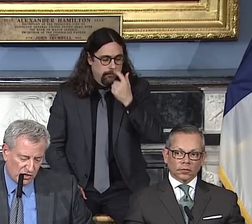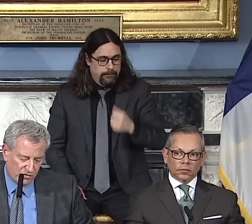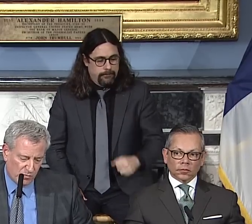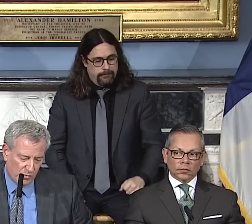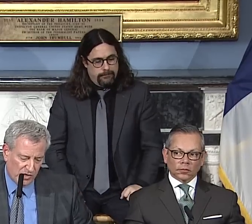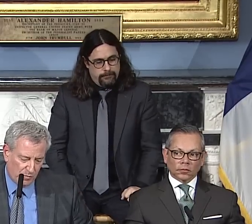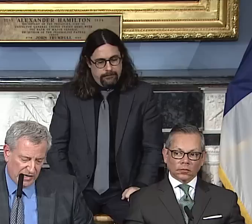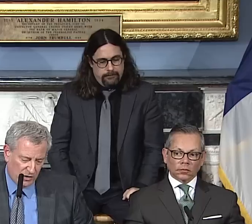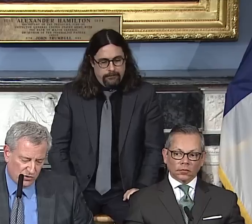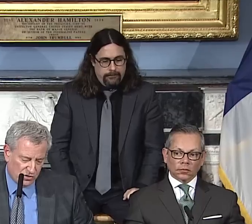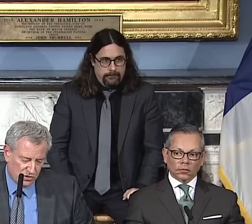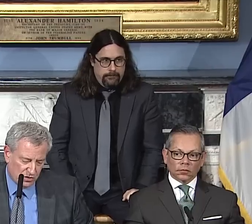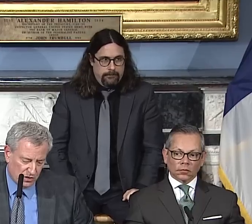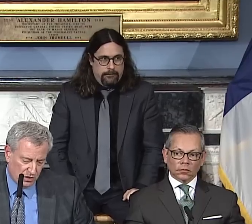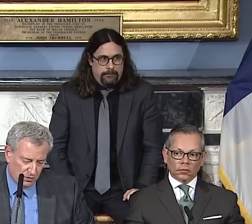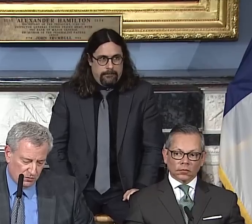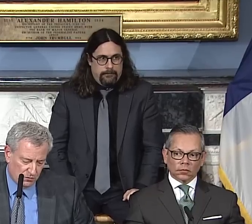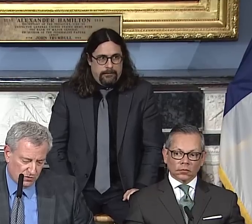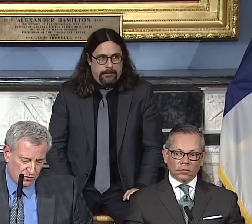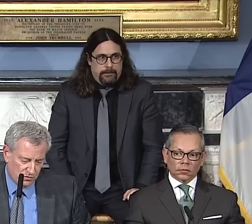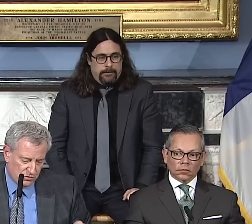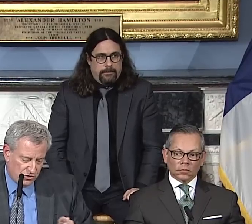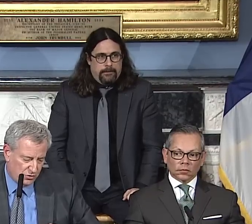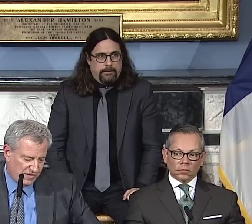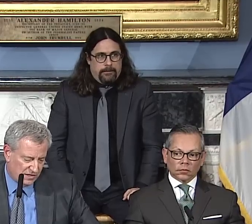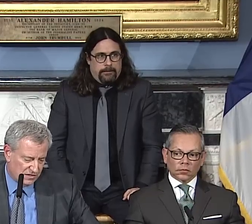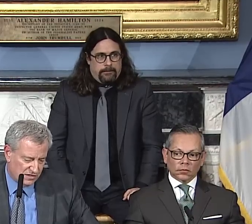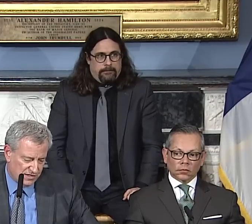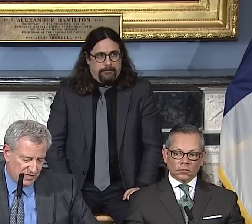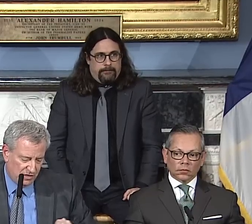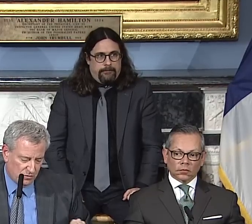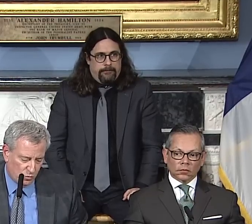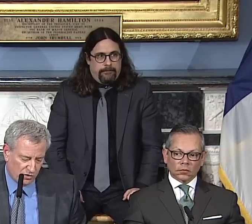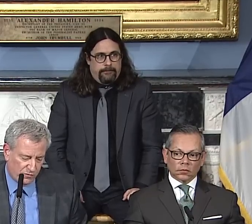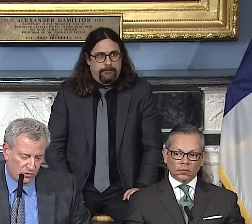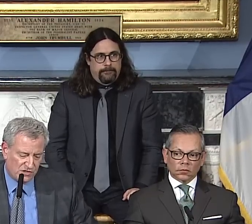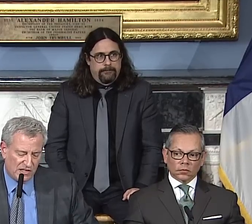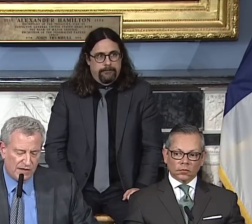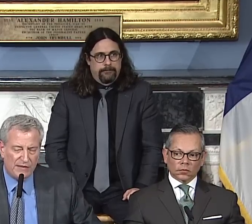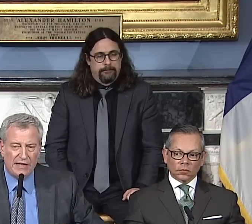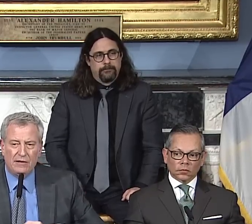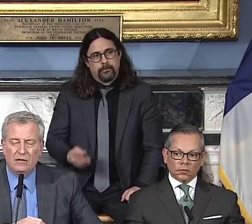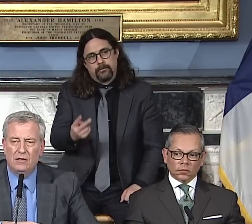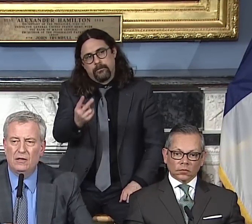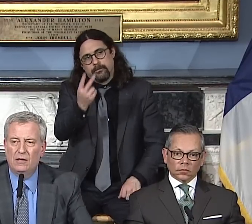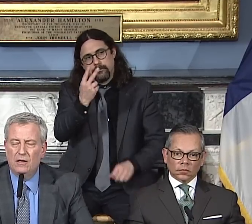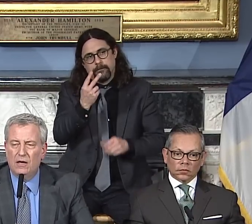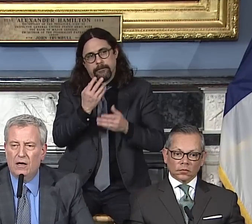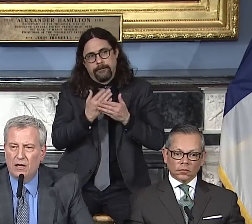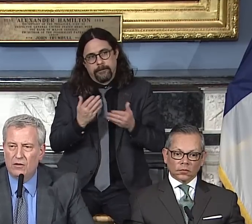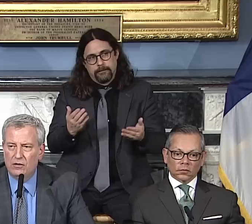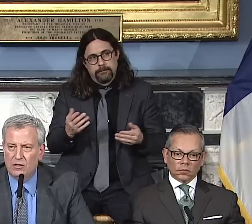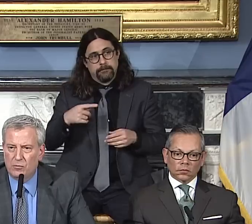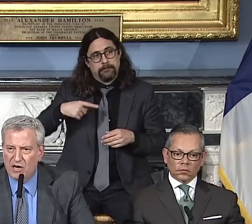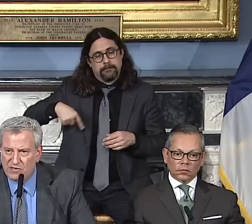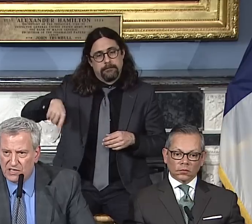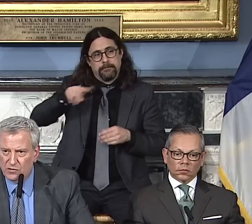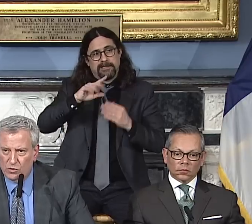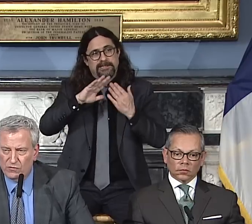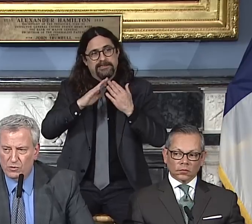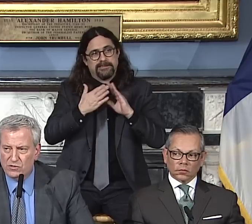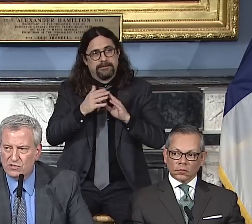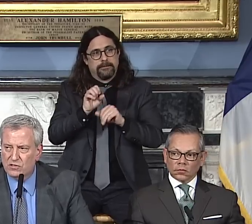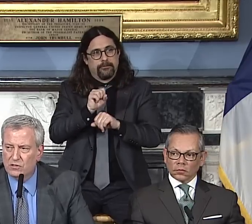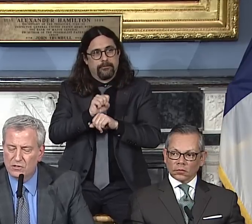Want to talk for a moment about two things, the city workforce and then the private